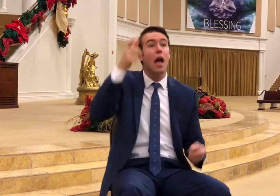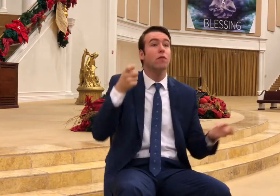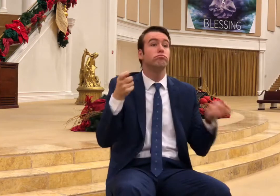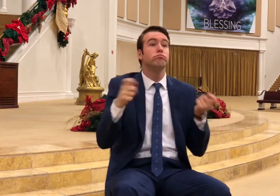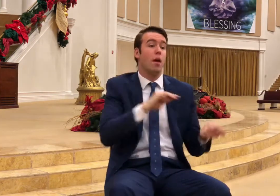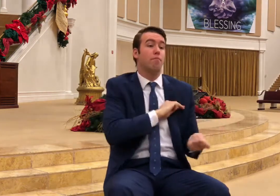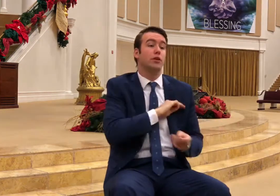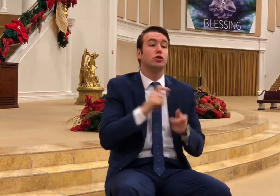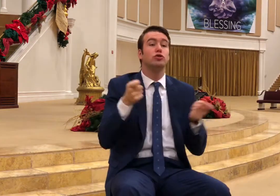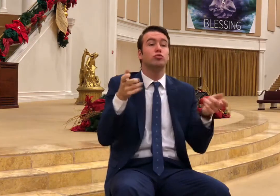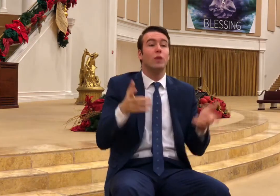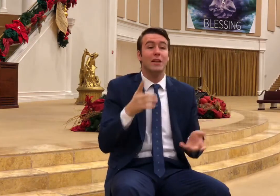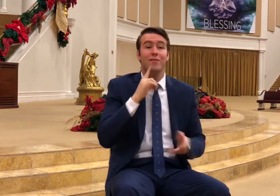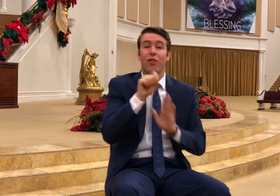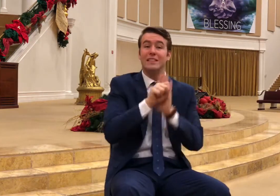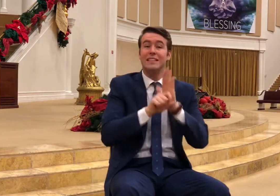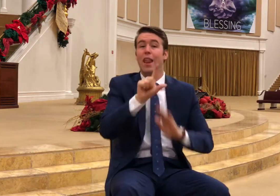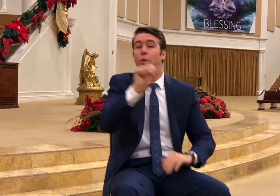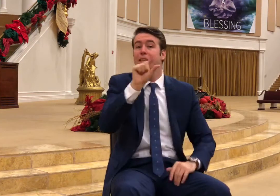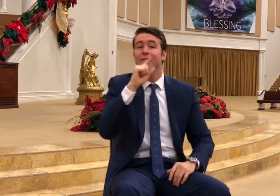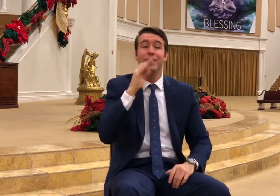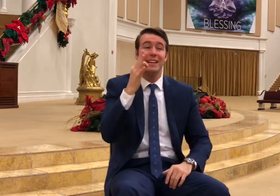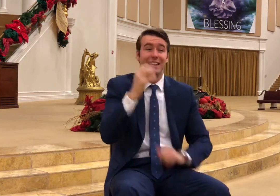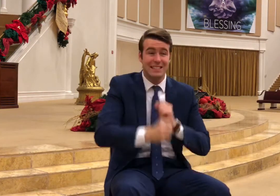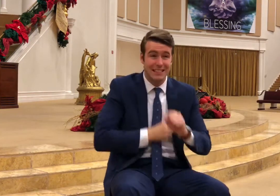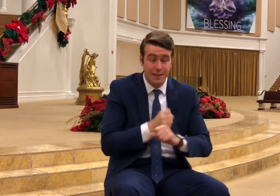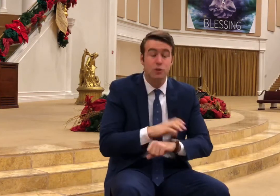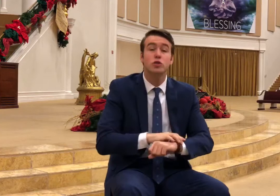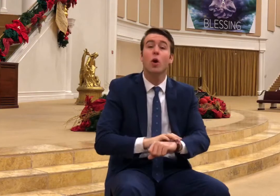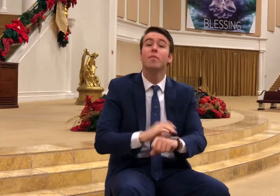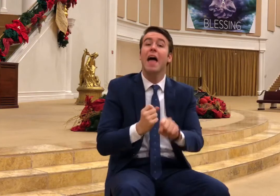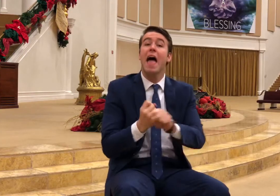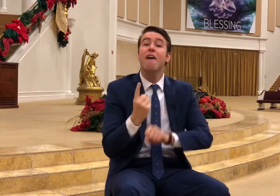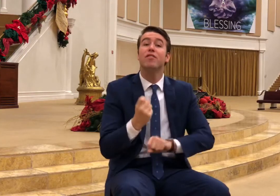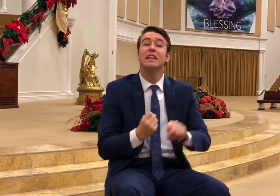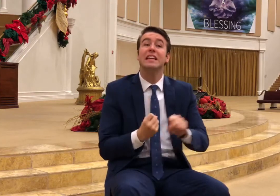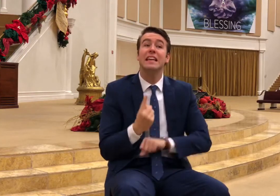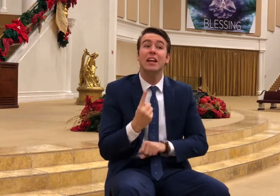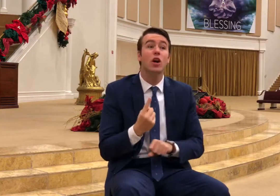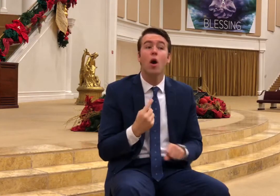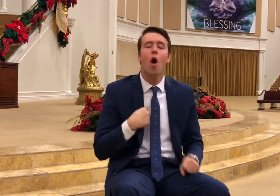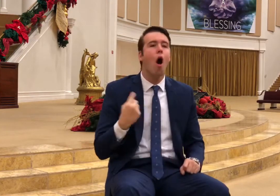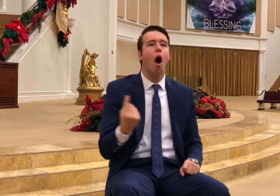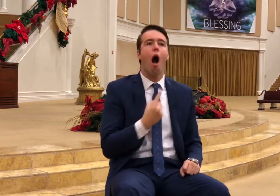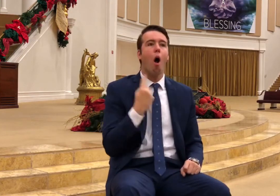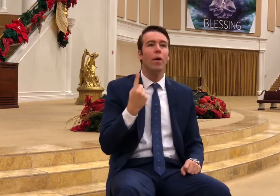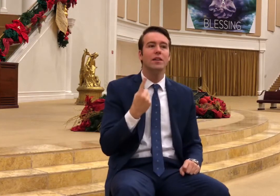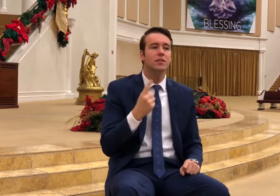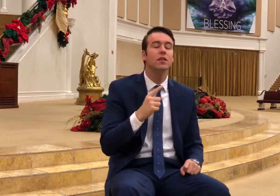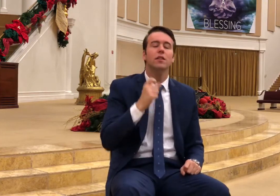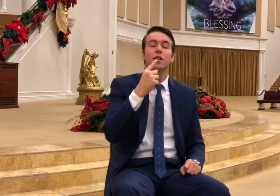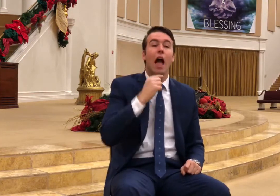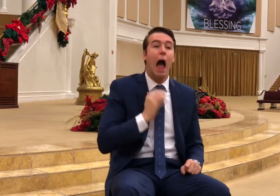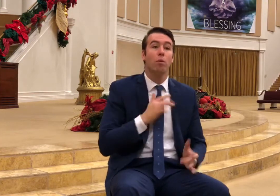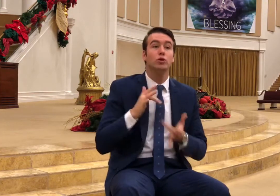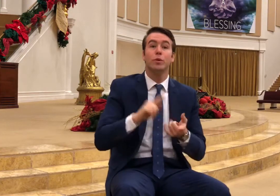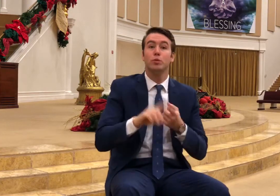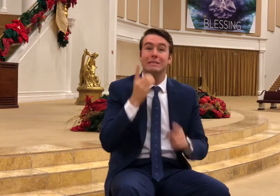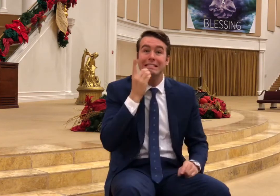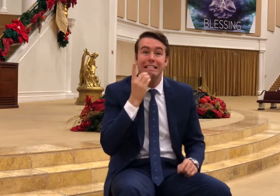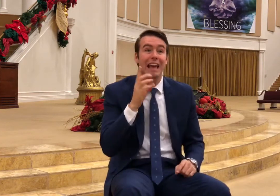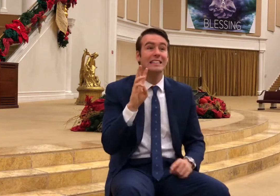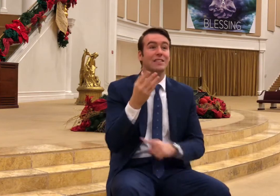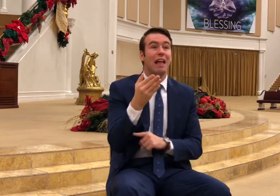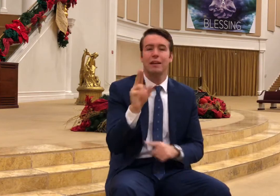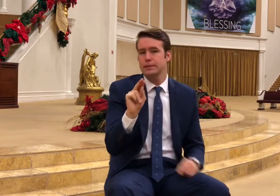of Louisiana for 19 years. So every year, at least one or two of our trips was not in Disneyland or Six Flags.